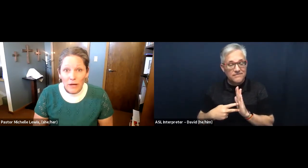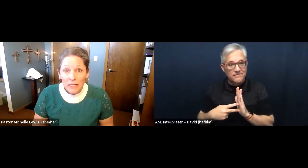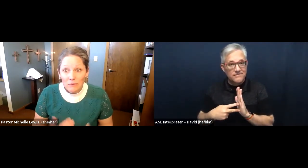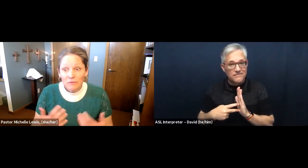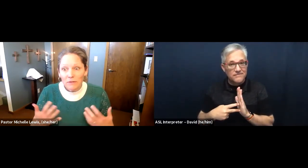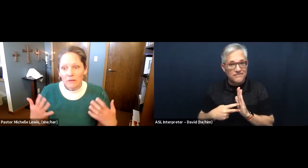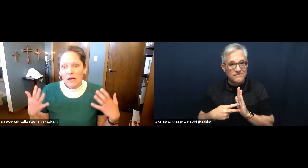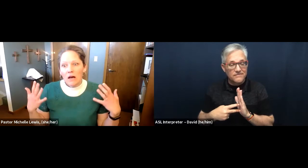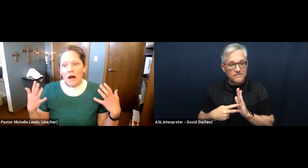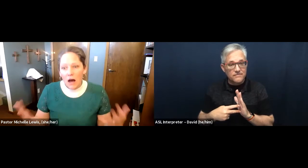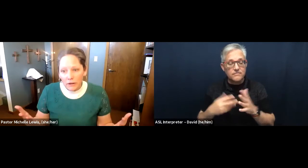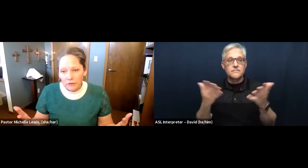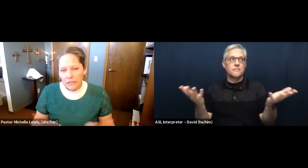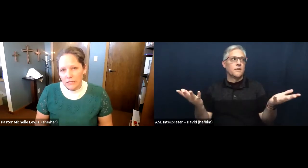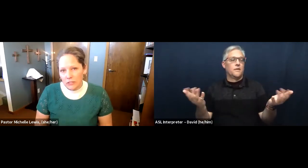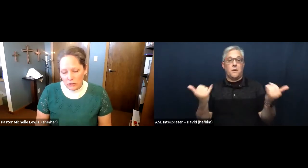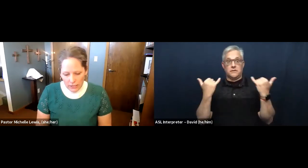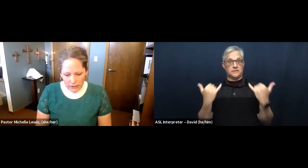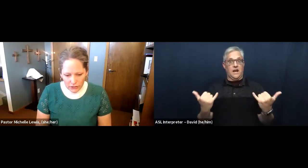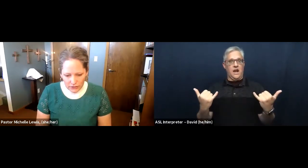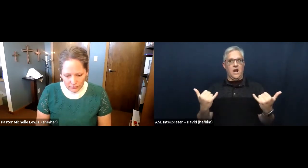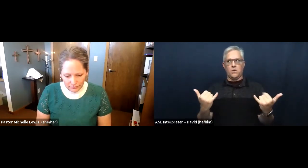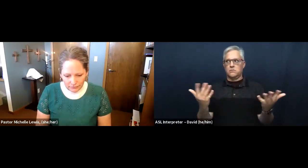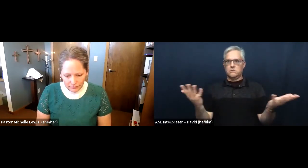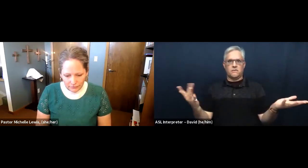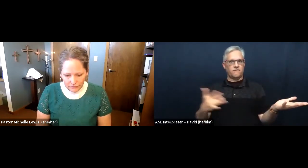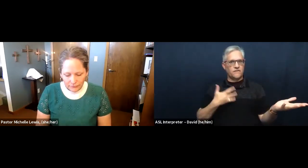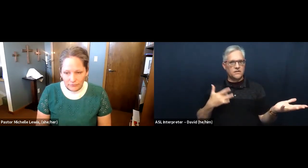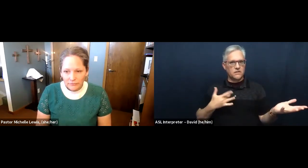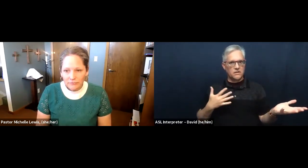So as we feel utterly discouraged,